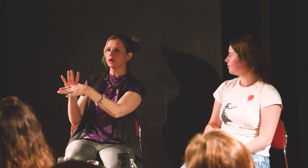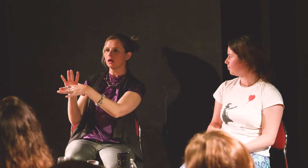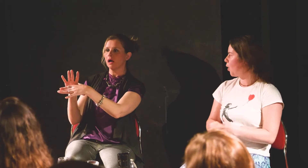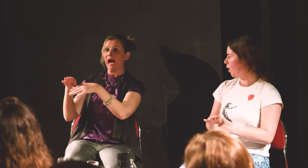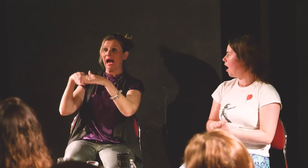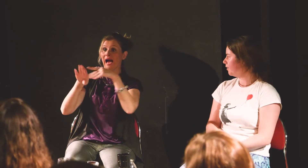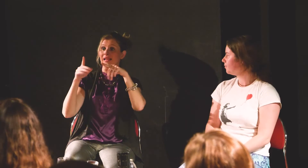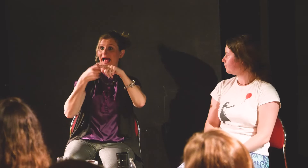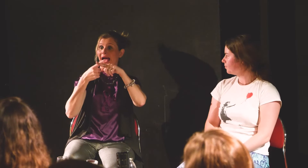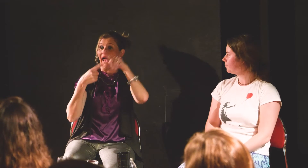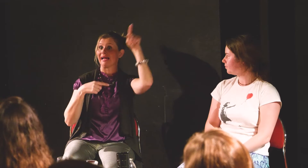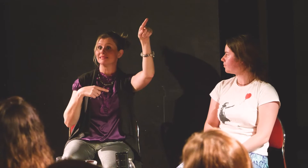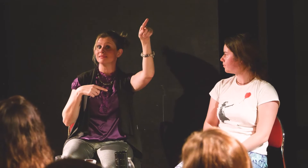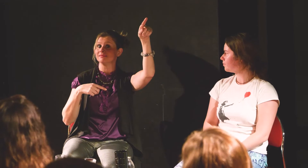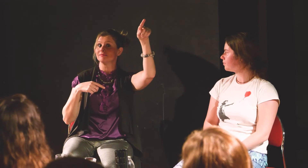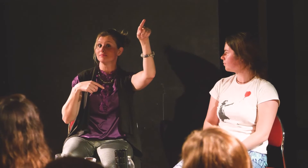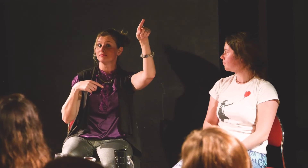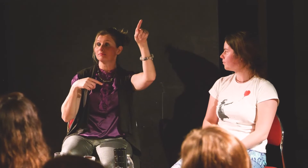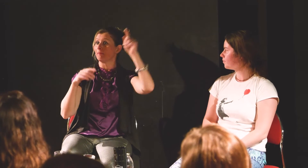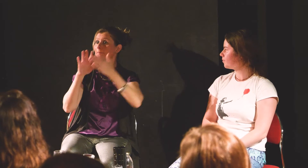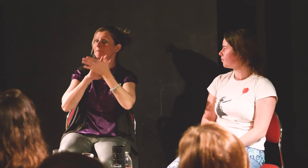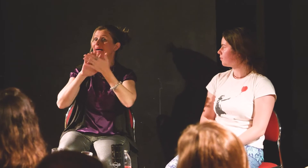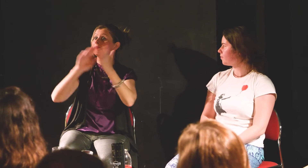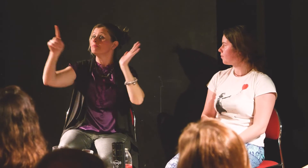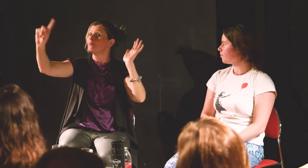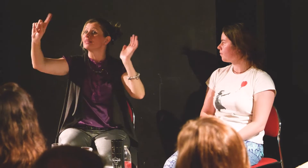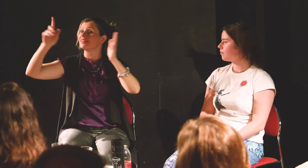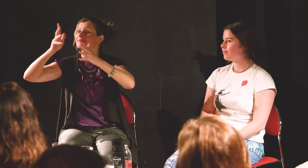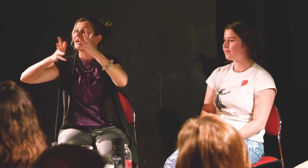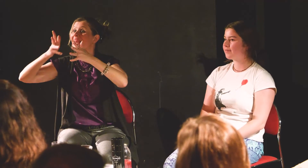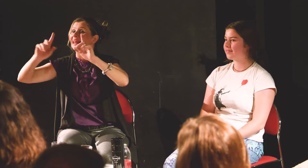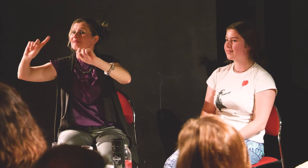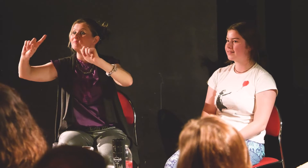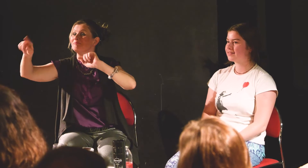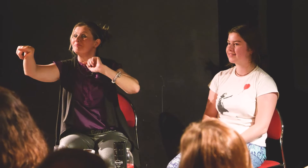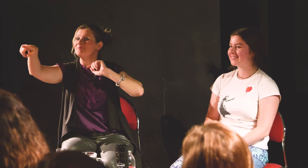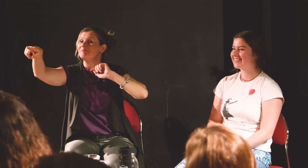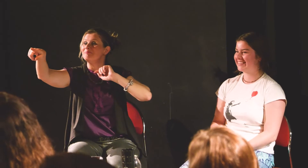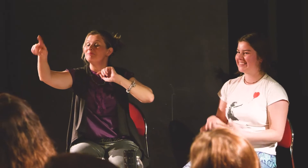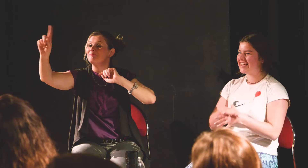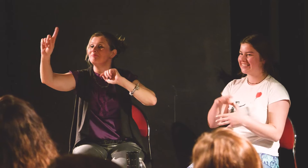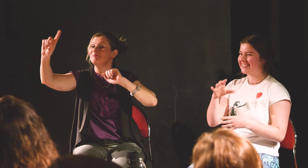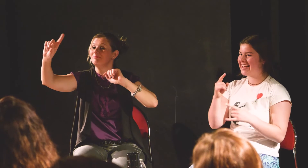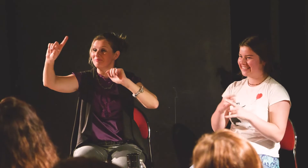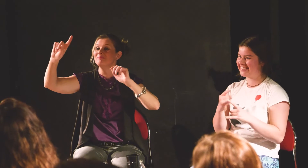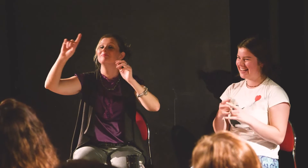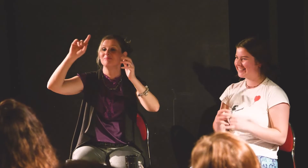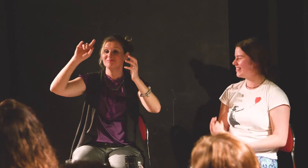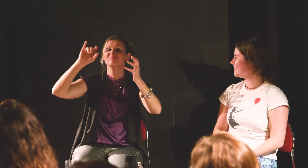sign Coca-Cola this way. In the UK, what does this sign mean in the UK?